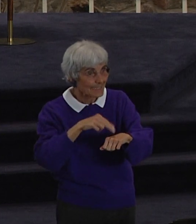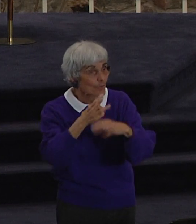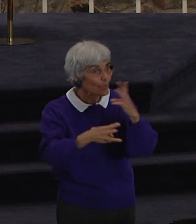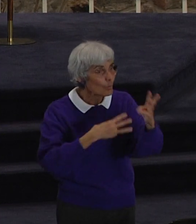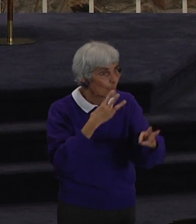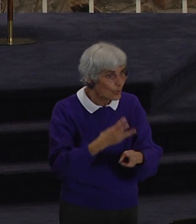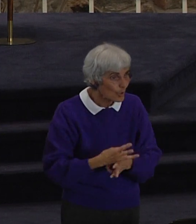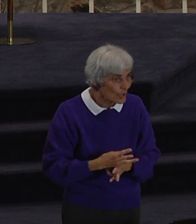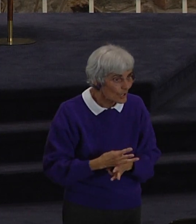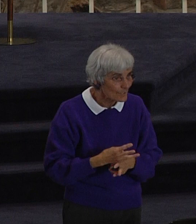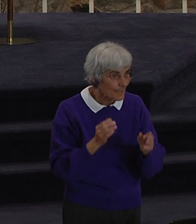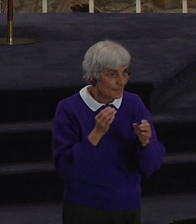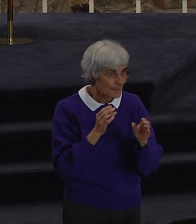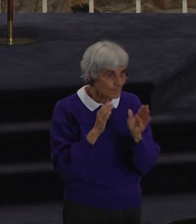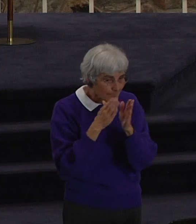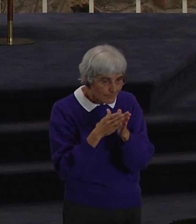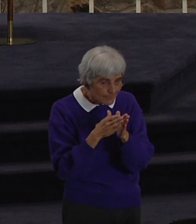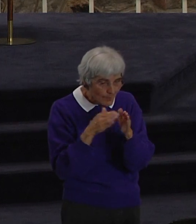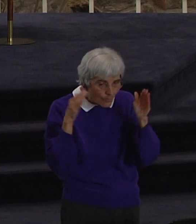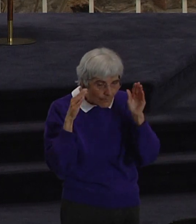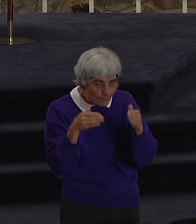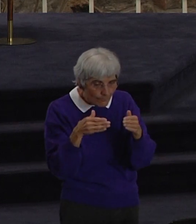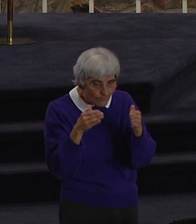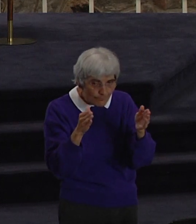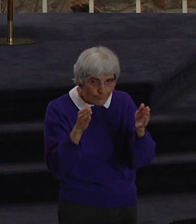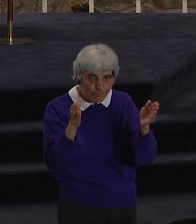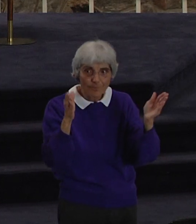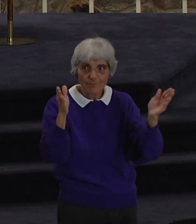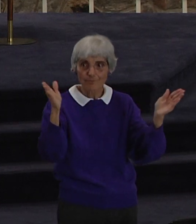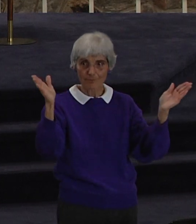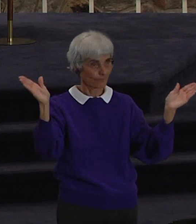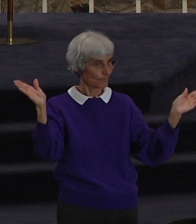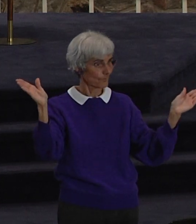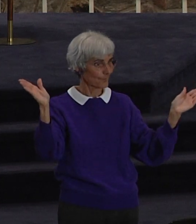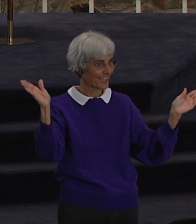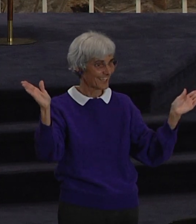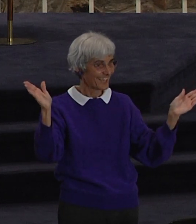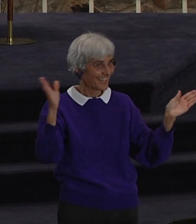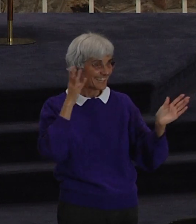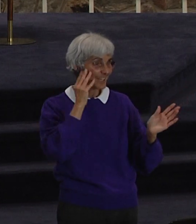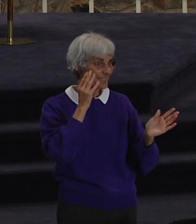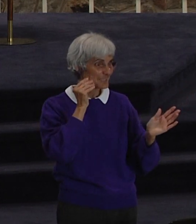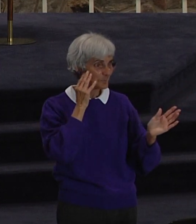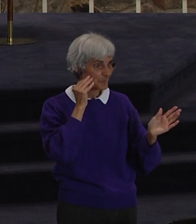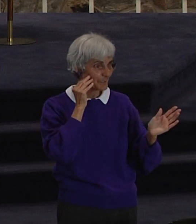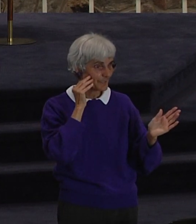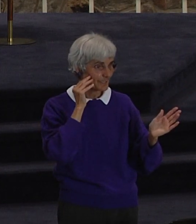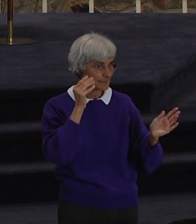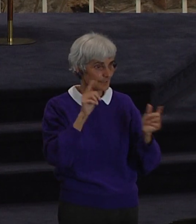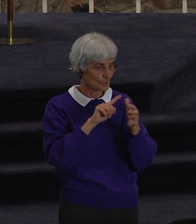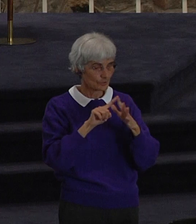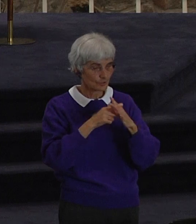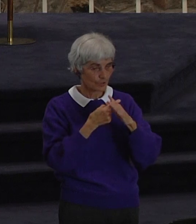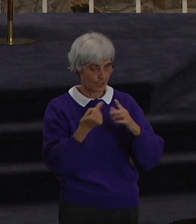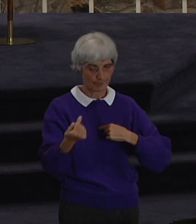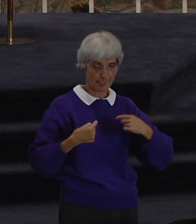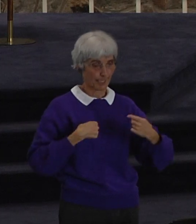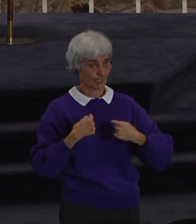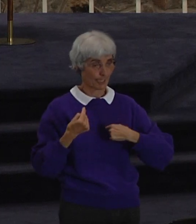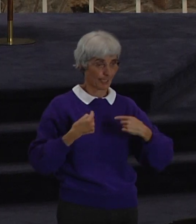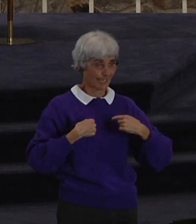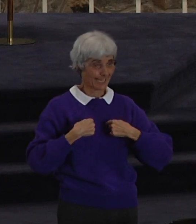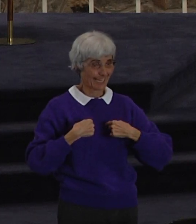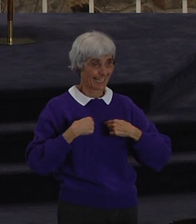picture. And so as soldiers come to their basic training experience, often they show up